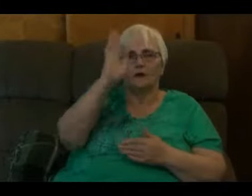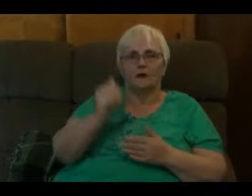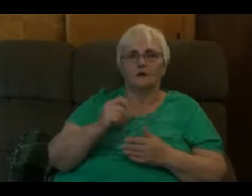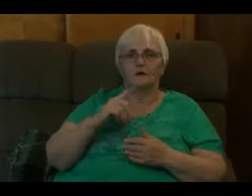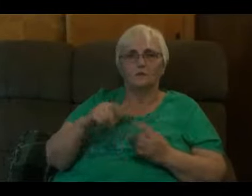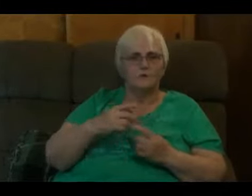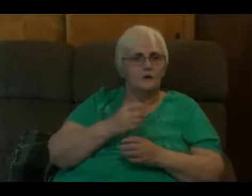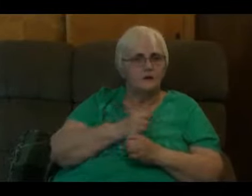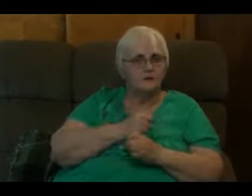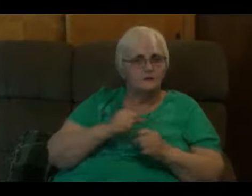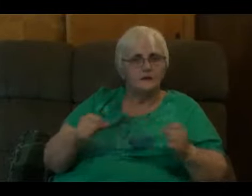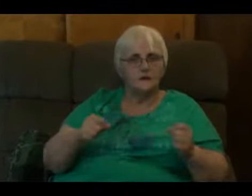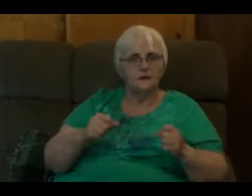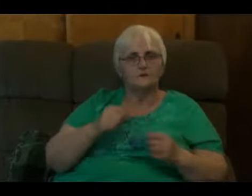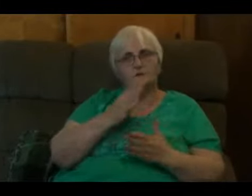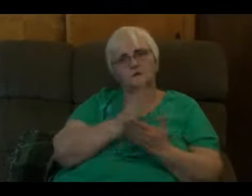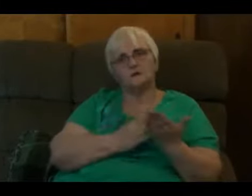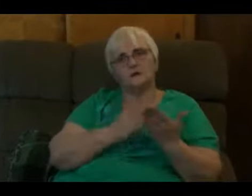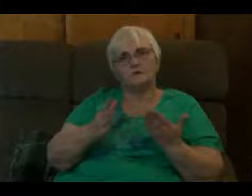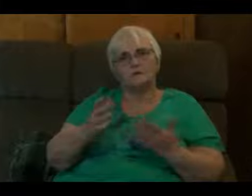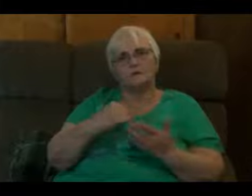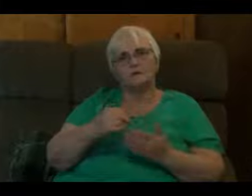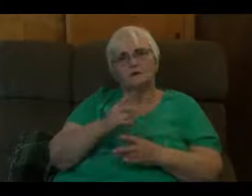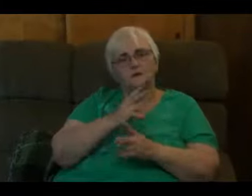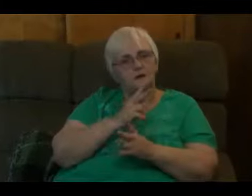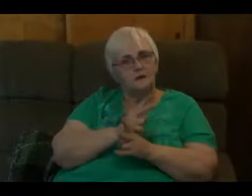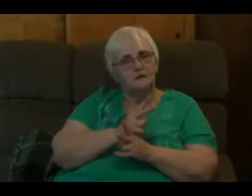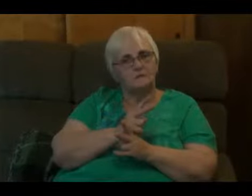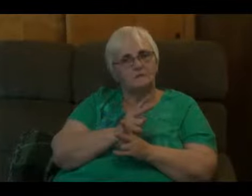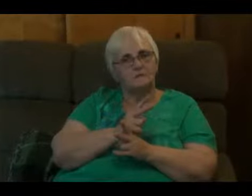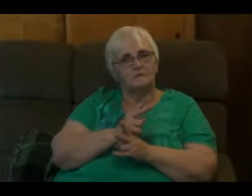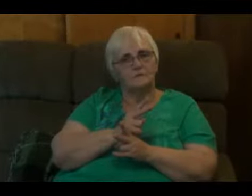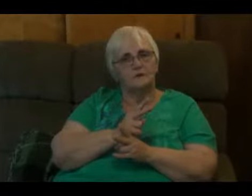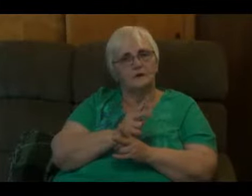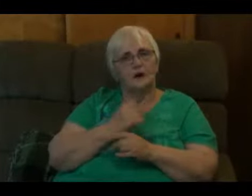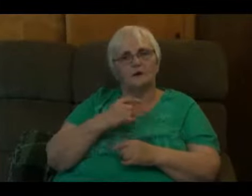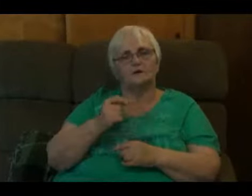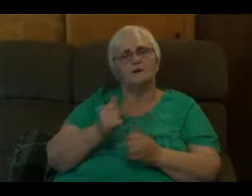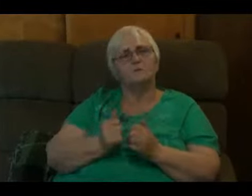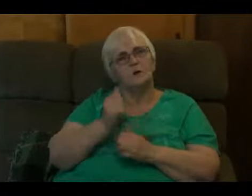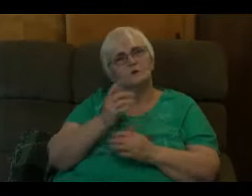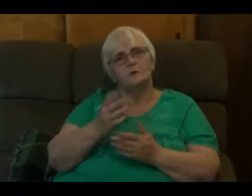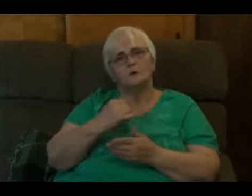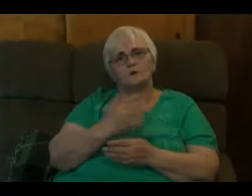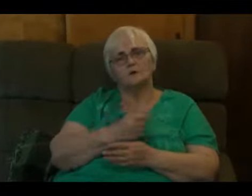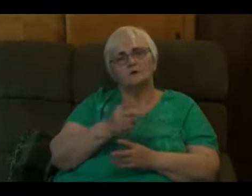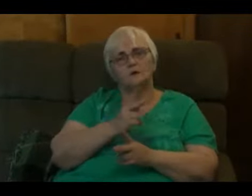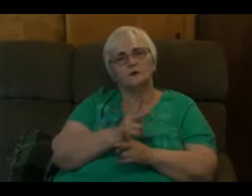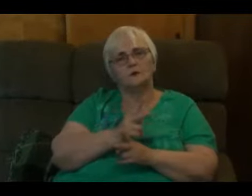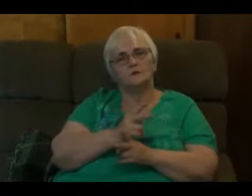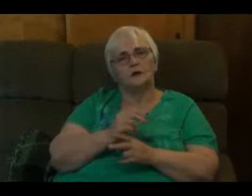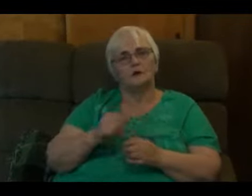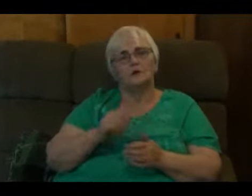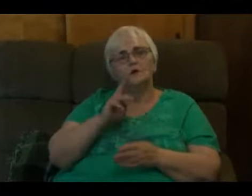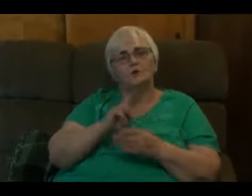saved, there are some things He wants us to keep. I would say most, as long as you use them for Him.